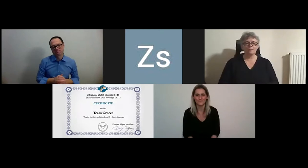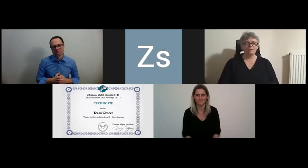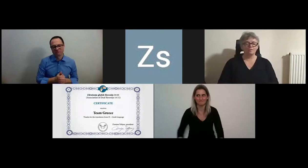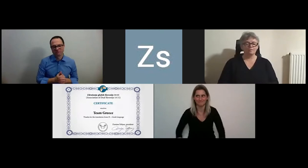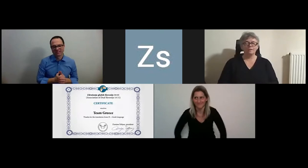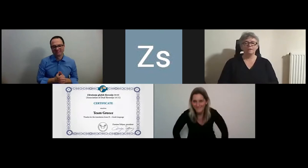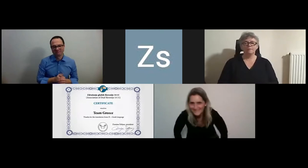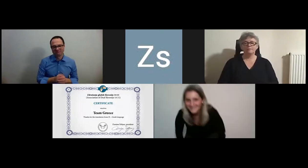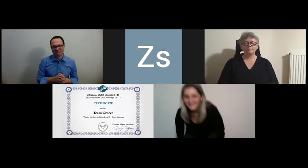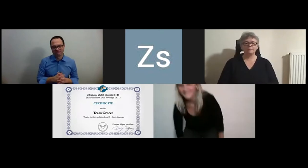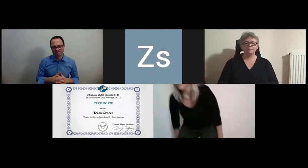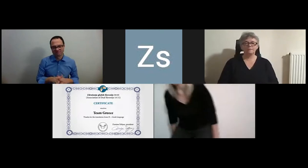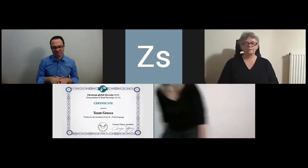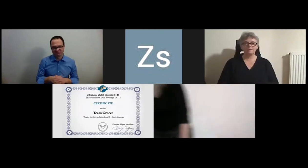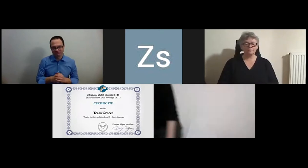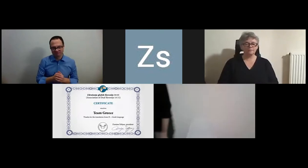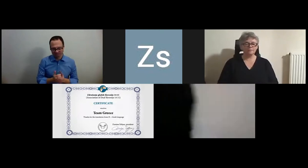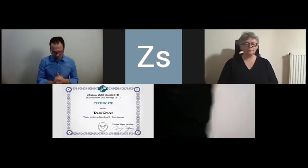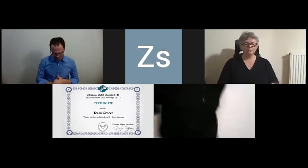screens to scroll through.